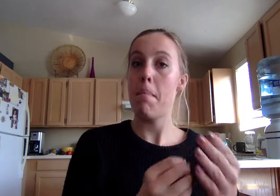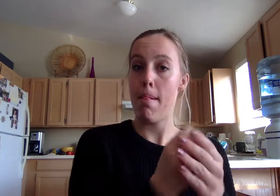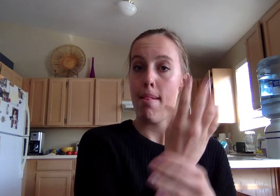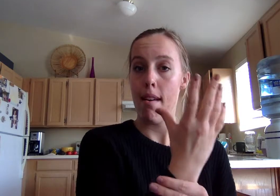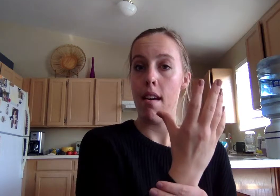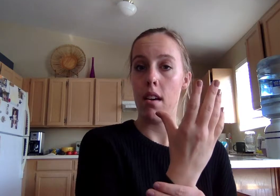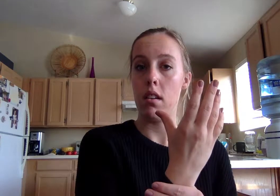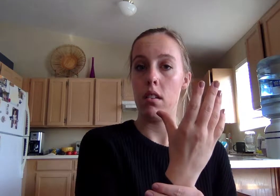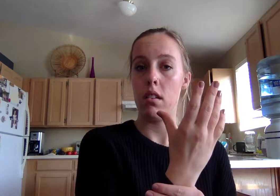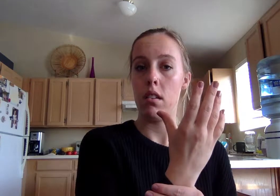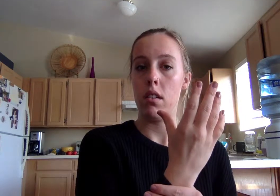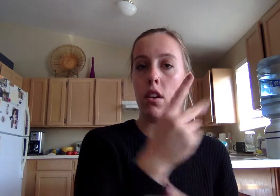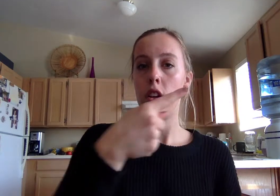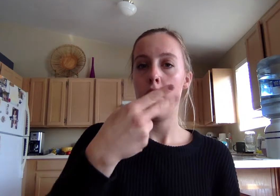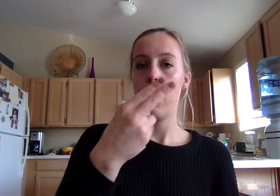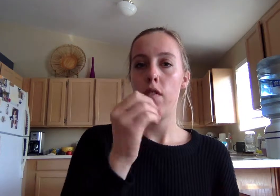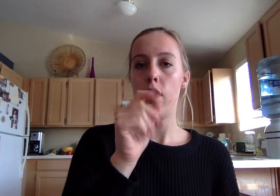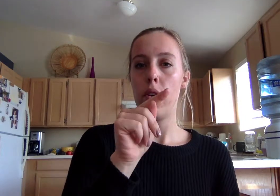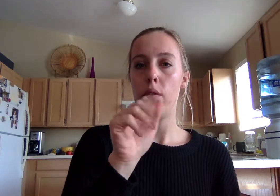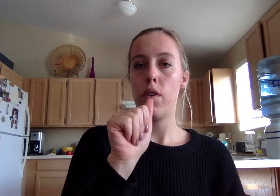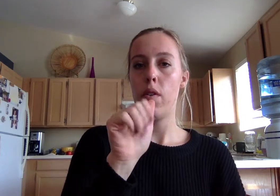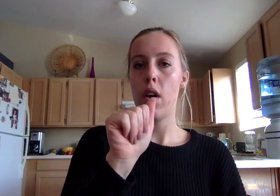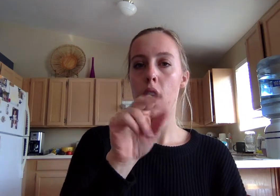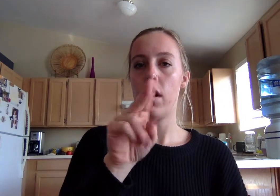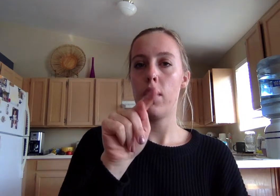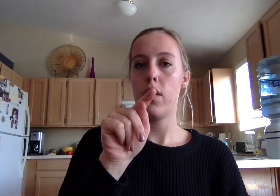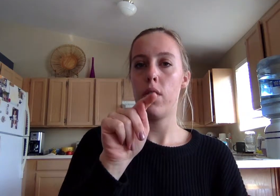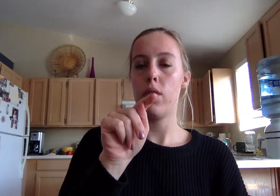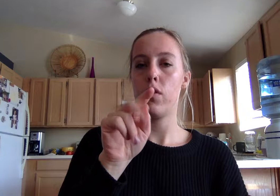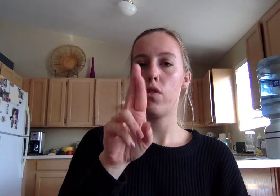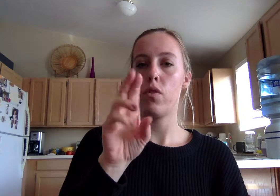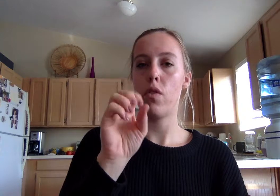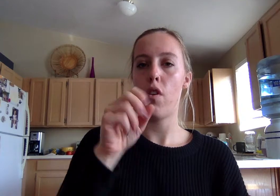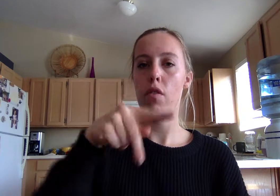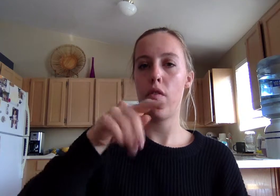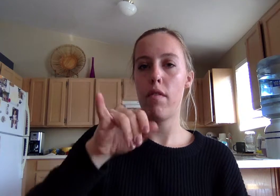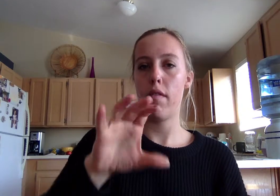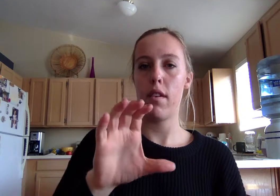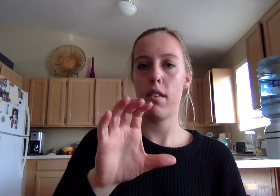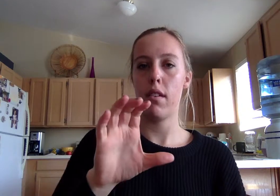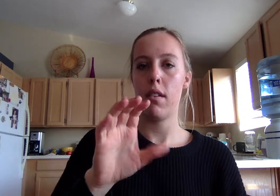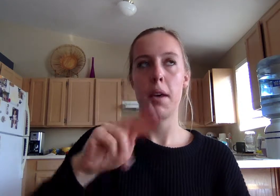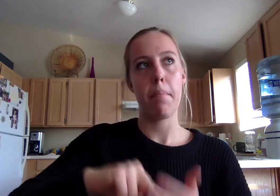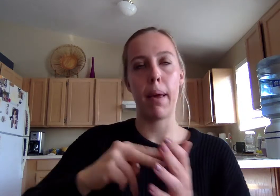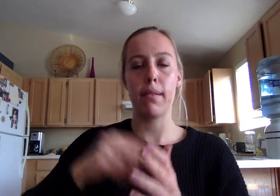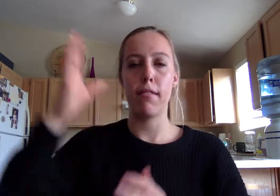are photoautotrophic, meaning they capture sunlight for energy,